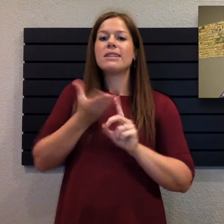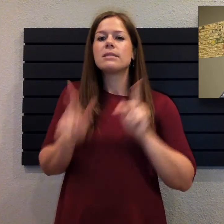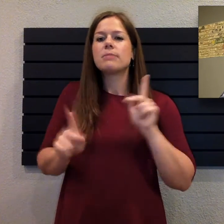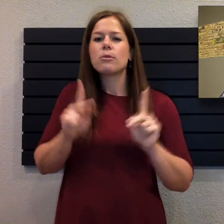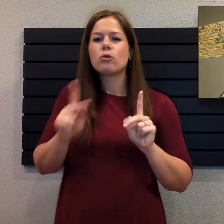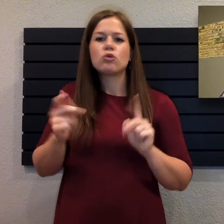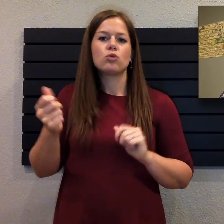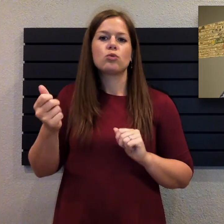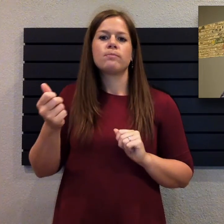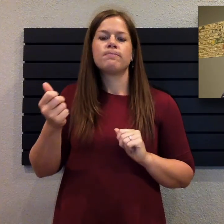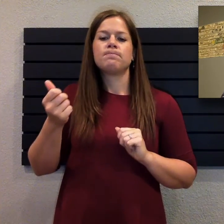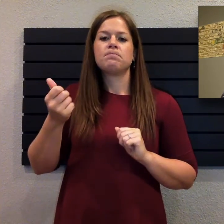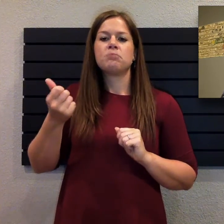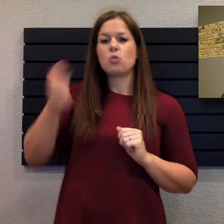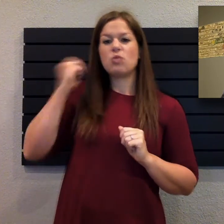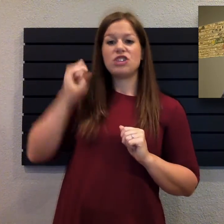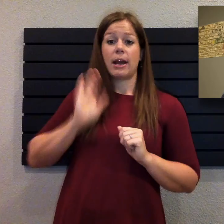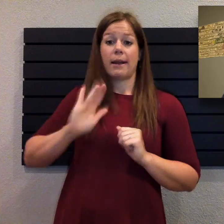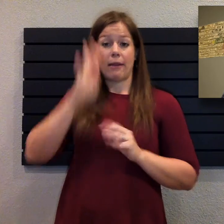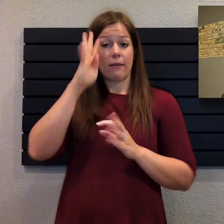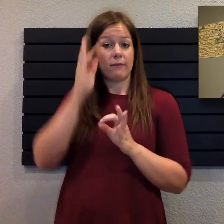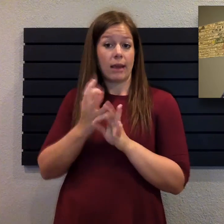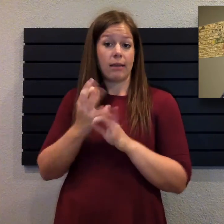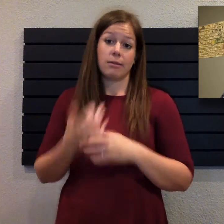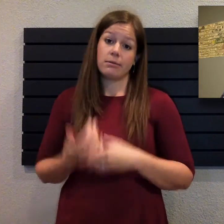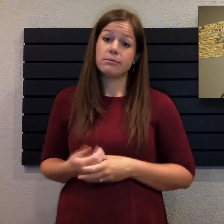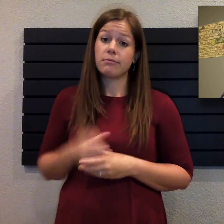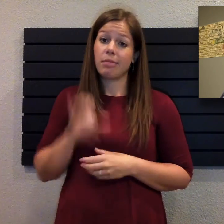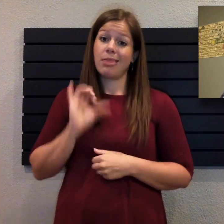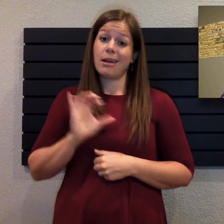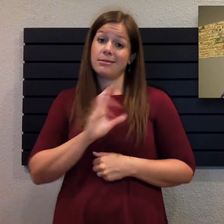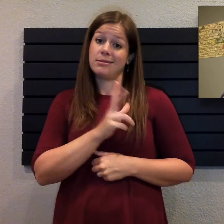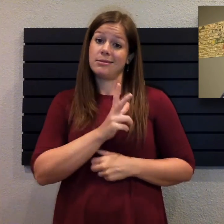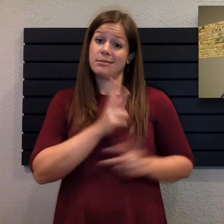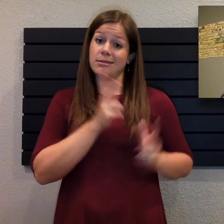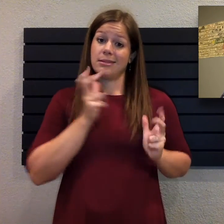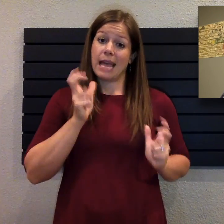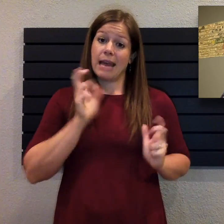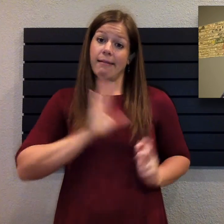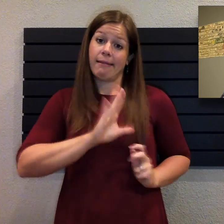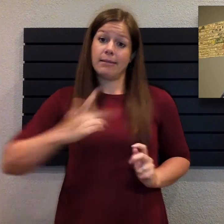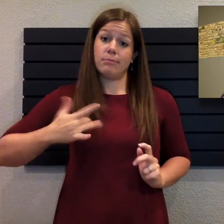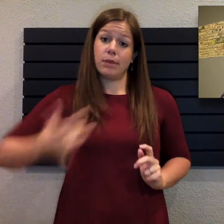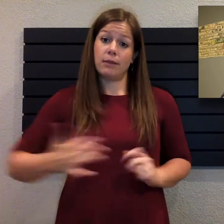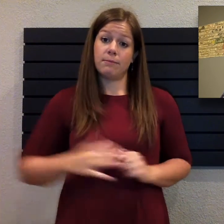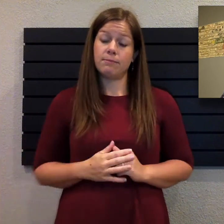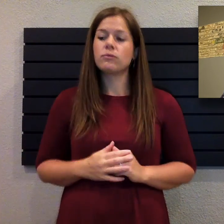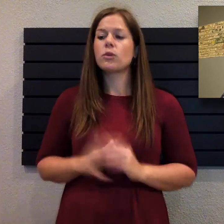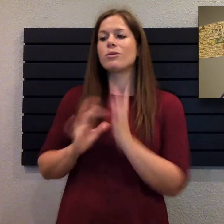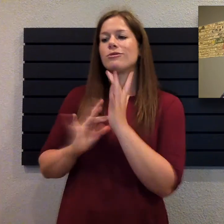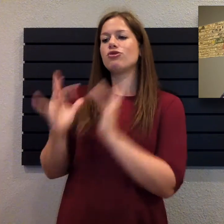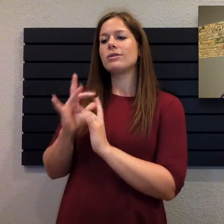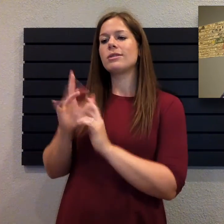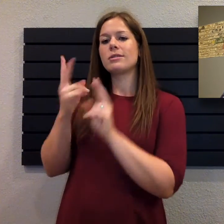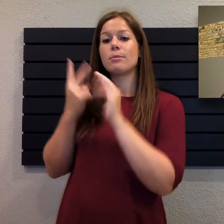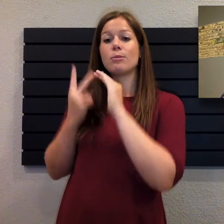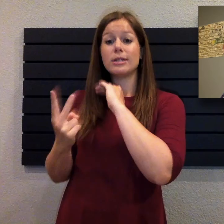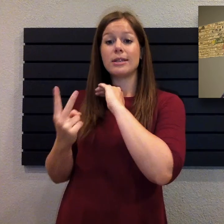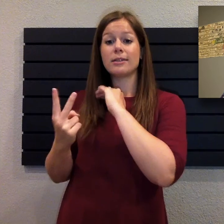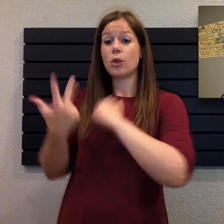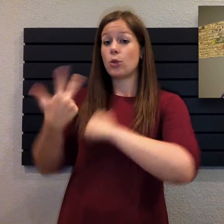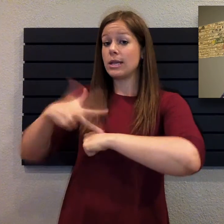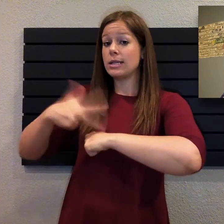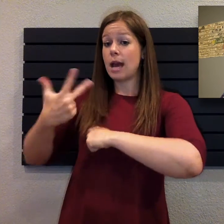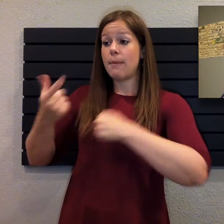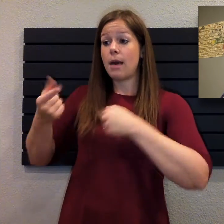and prove that they only love God because of blessing. And he predicts that Peter is going to betray him 3